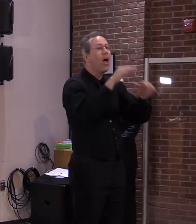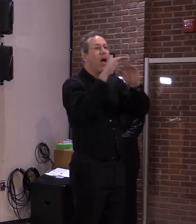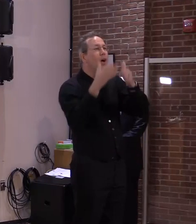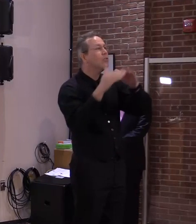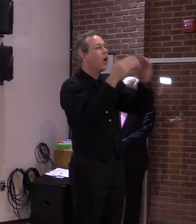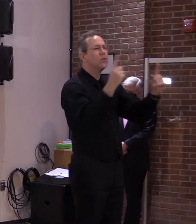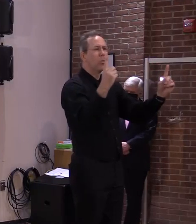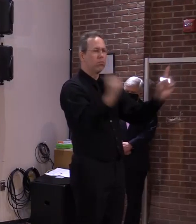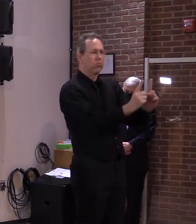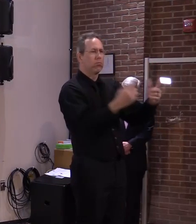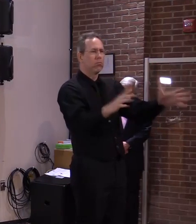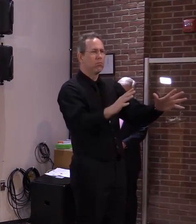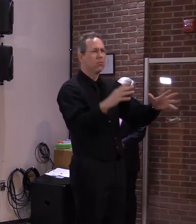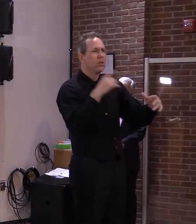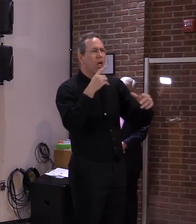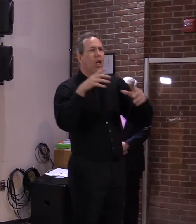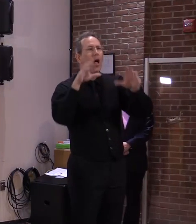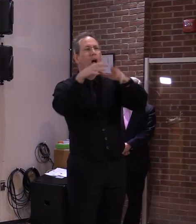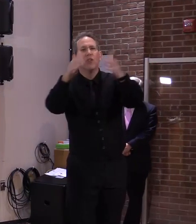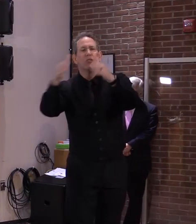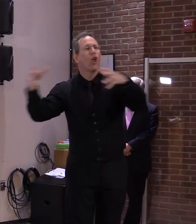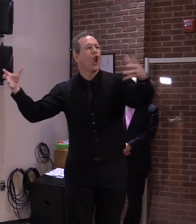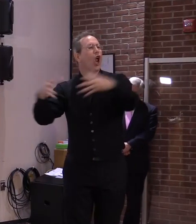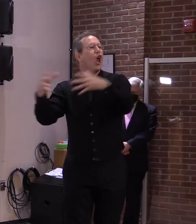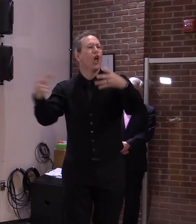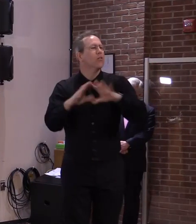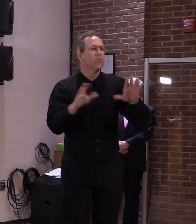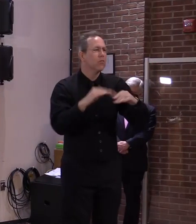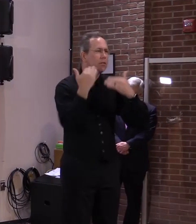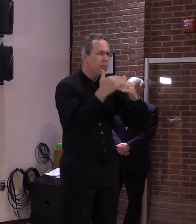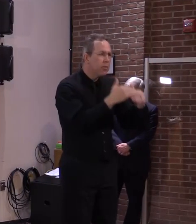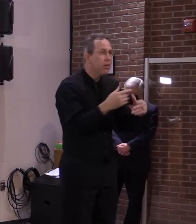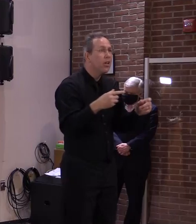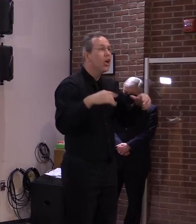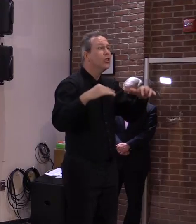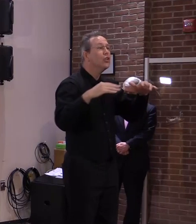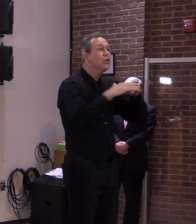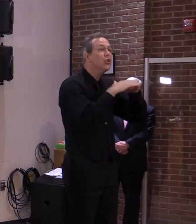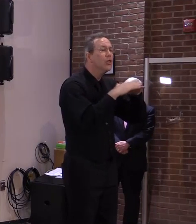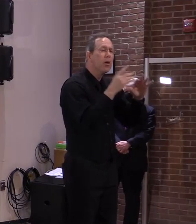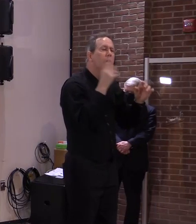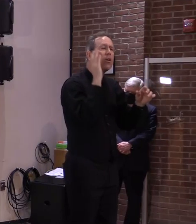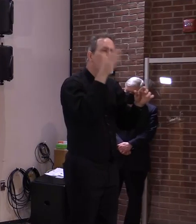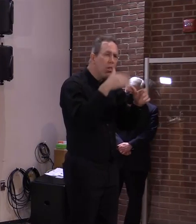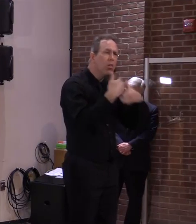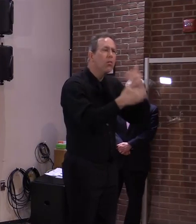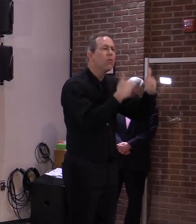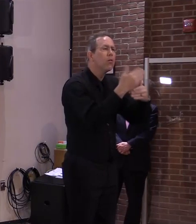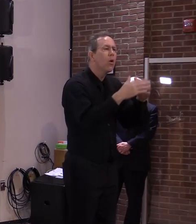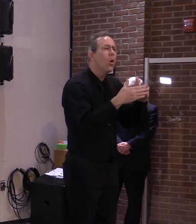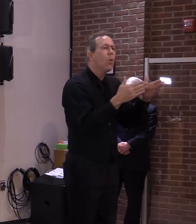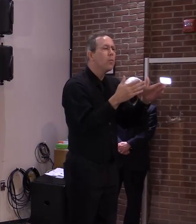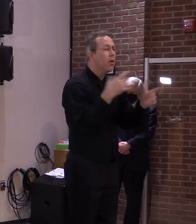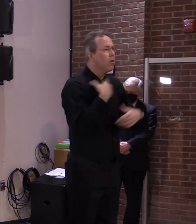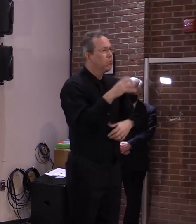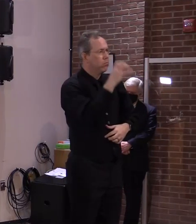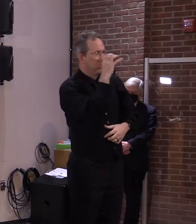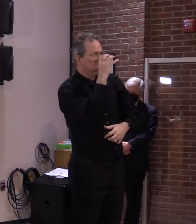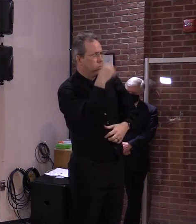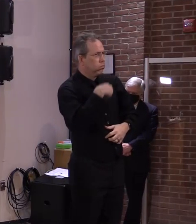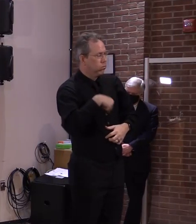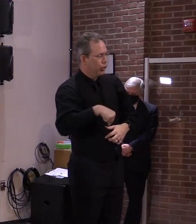bars, and social clubs like the Legion and the VFW, we still have more stringent measures in place